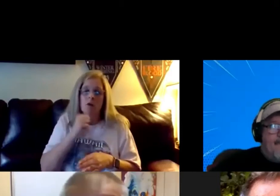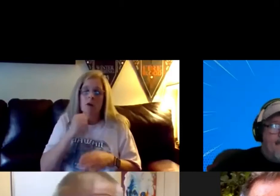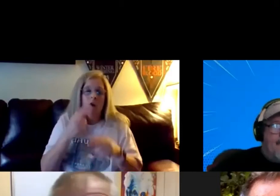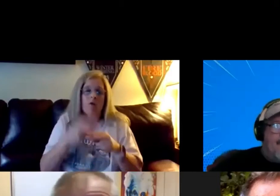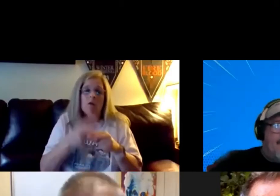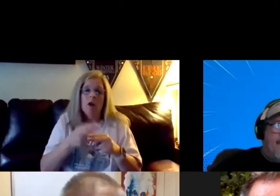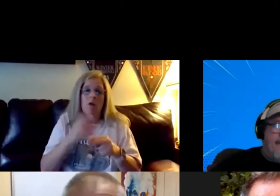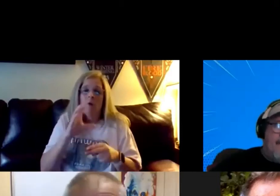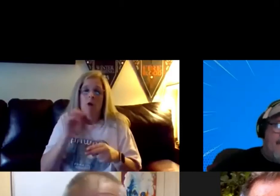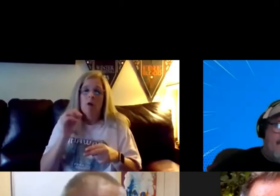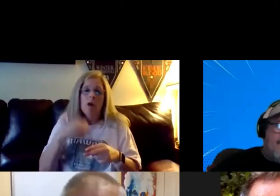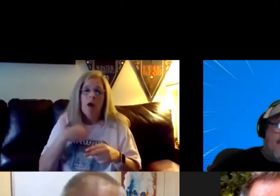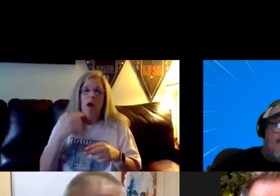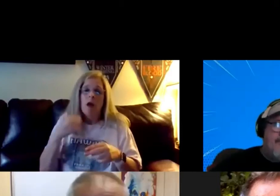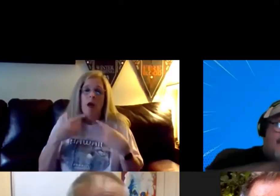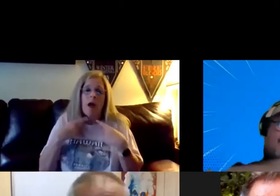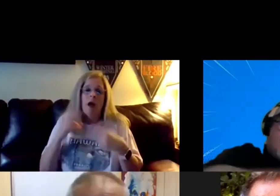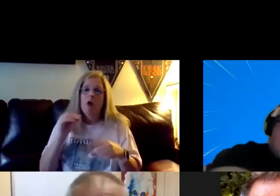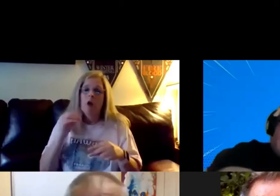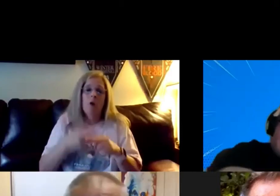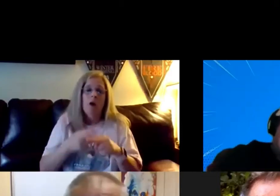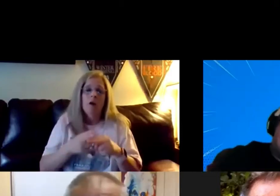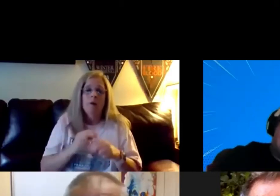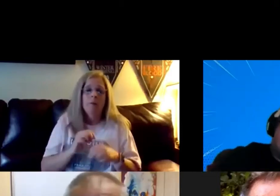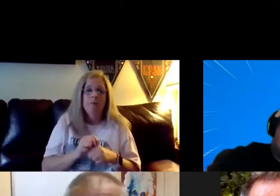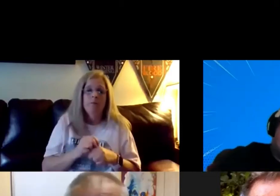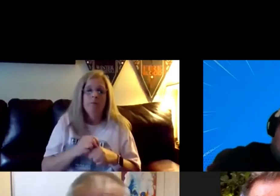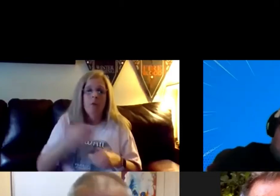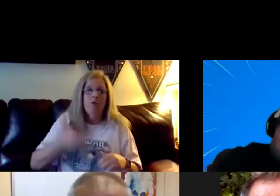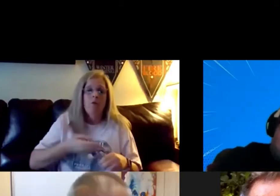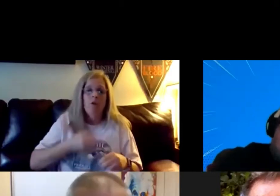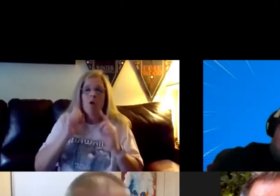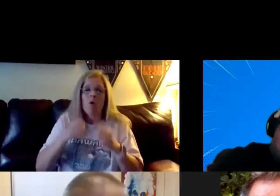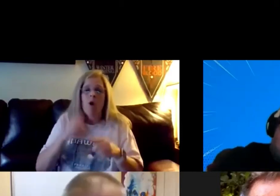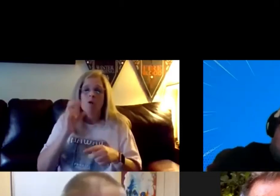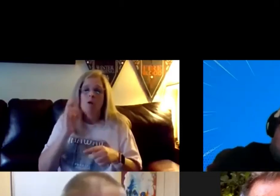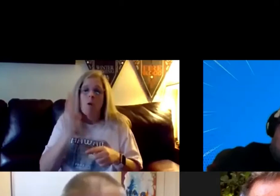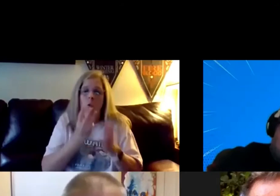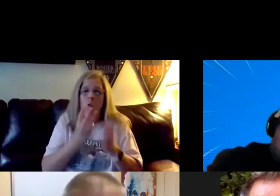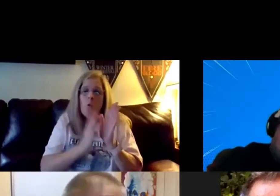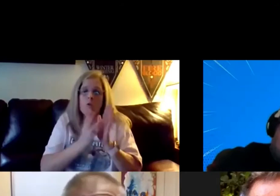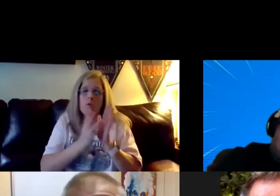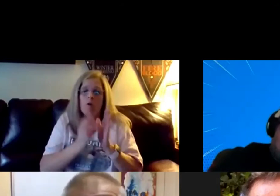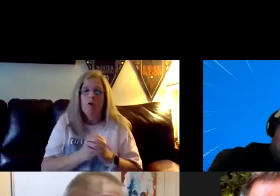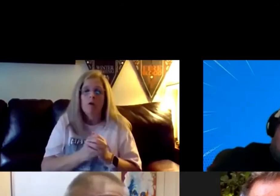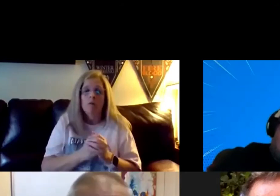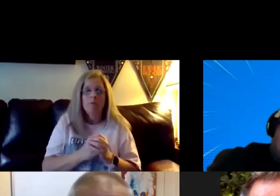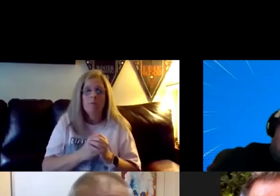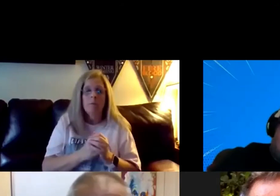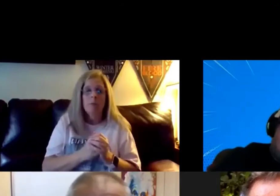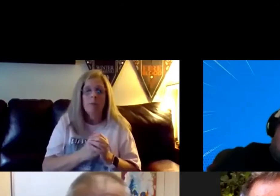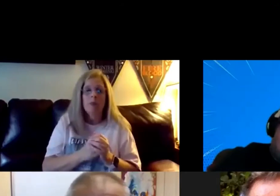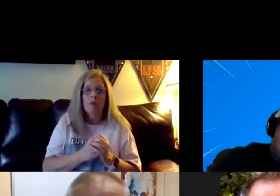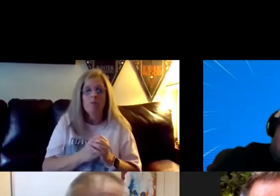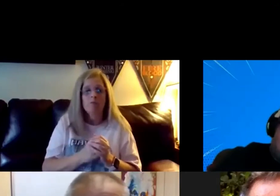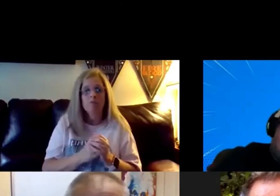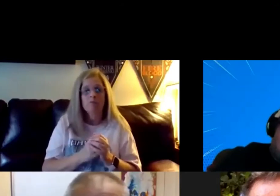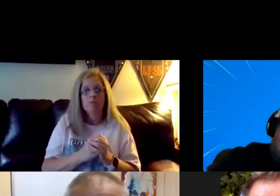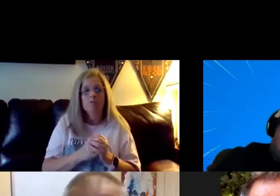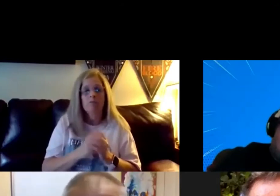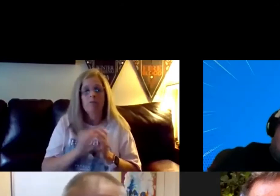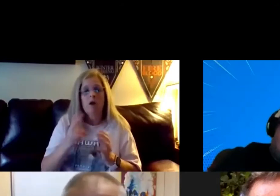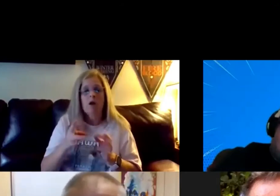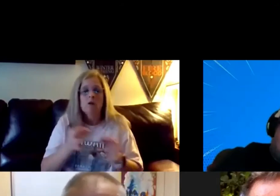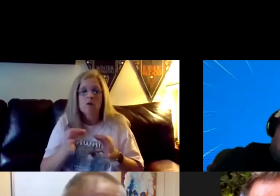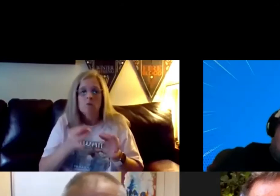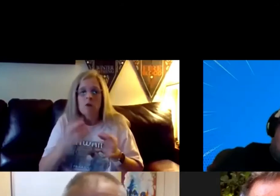Ash Mufareh. I was invited to go along to a webinar, like yourselves, what you've seen today. And Ash explained his vision